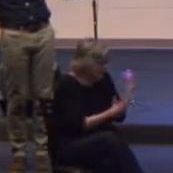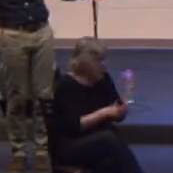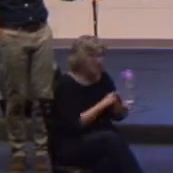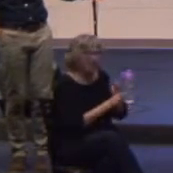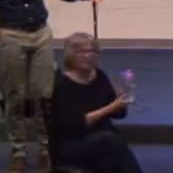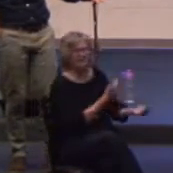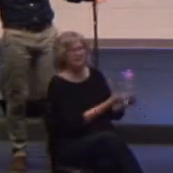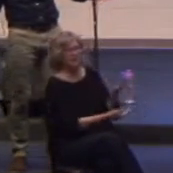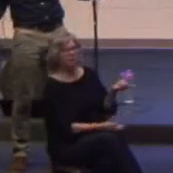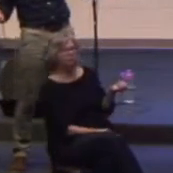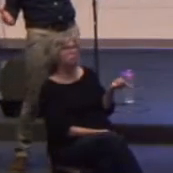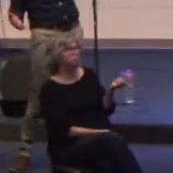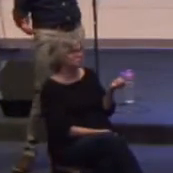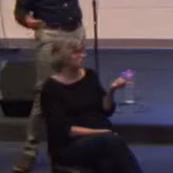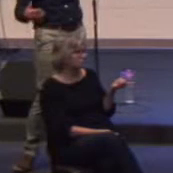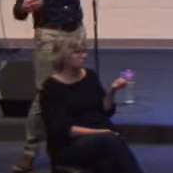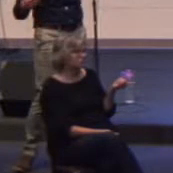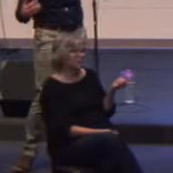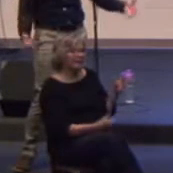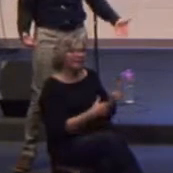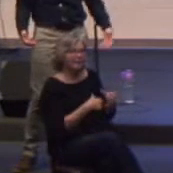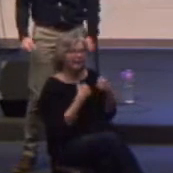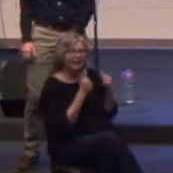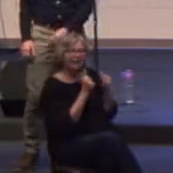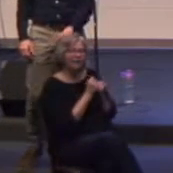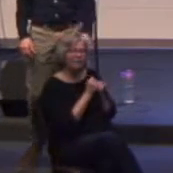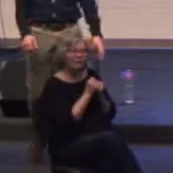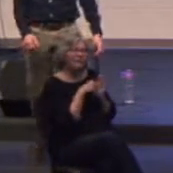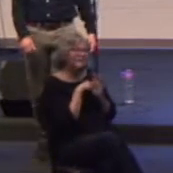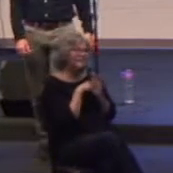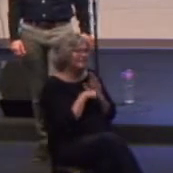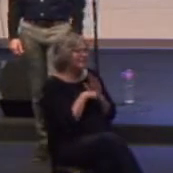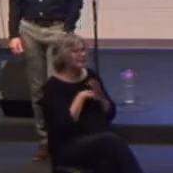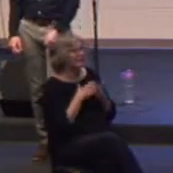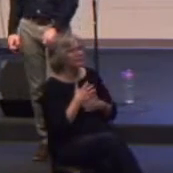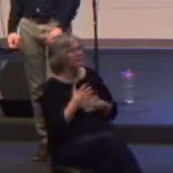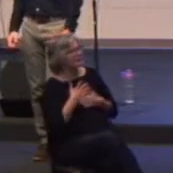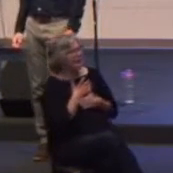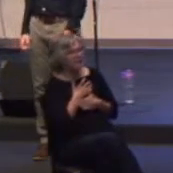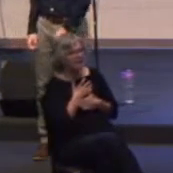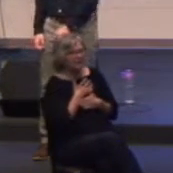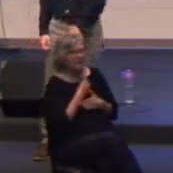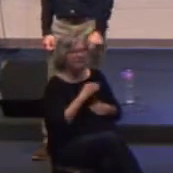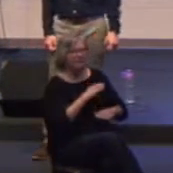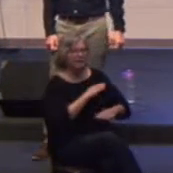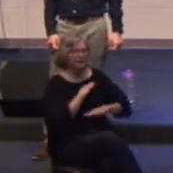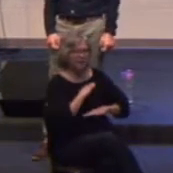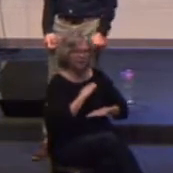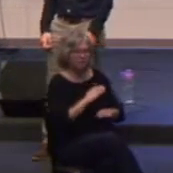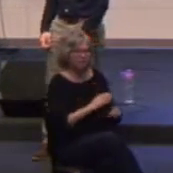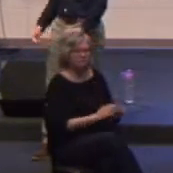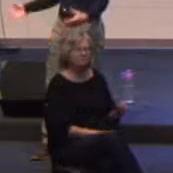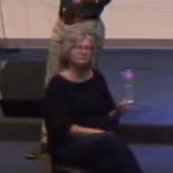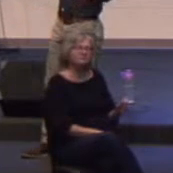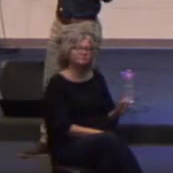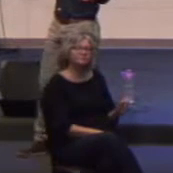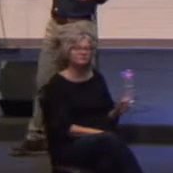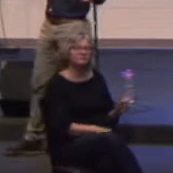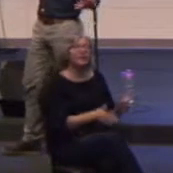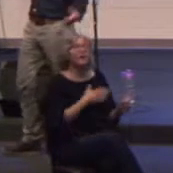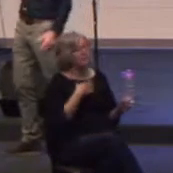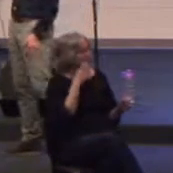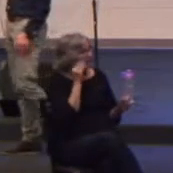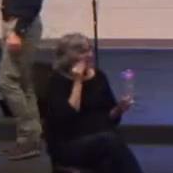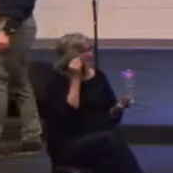have nothing, they live with deep contentment and satisfaction. And so my